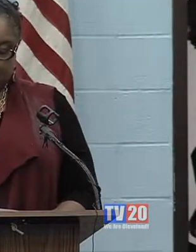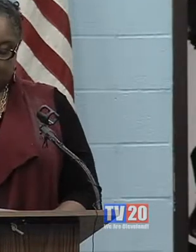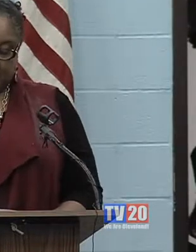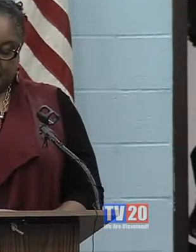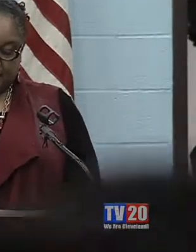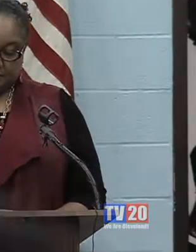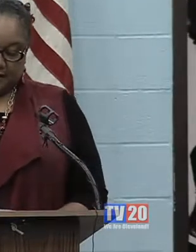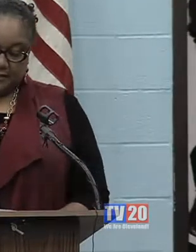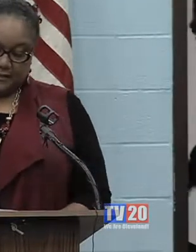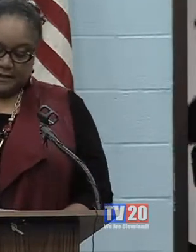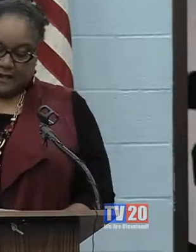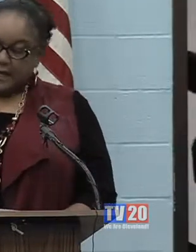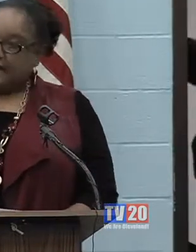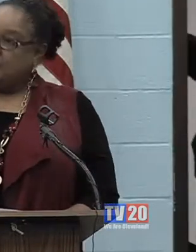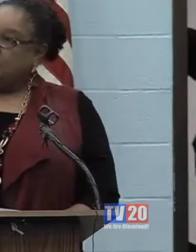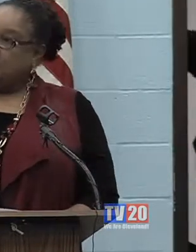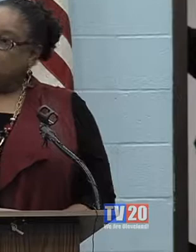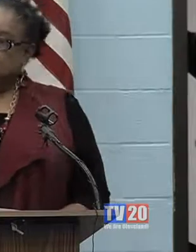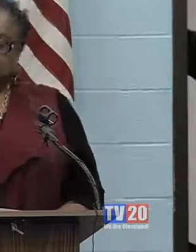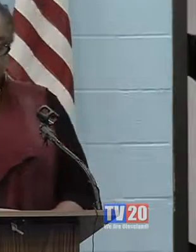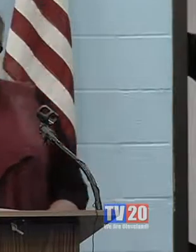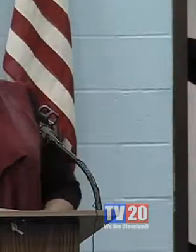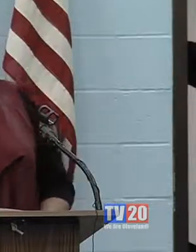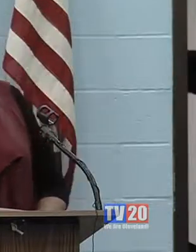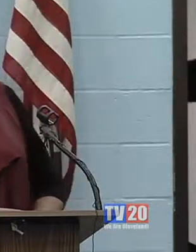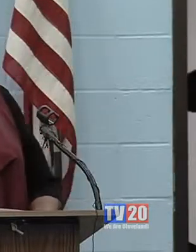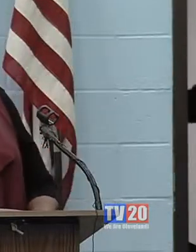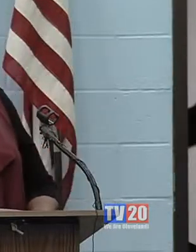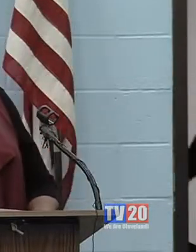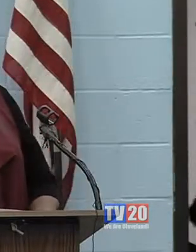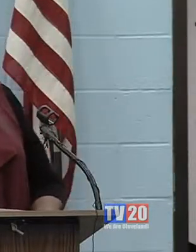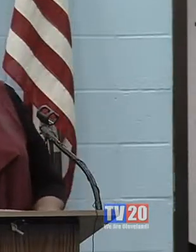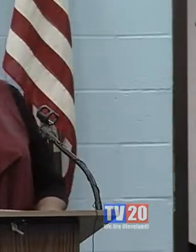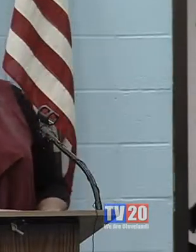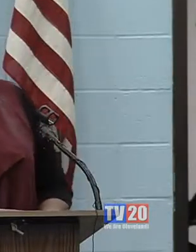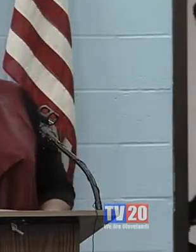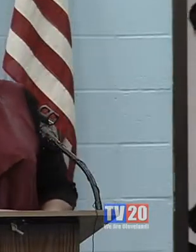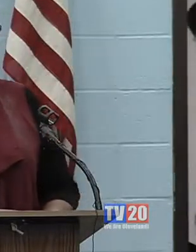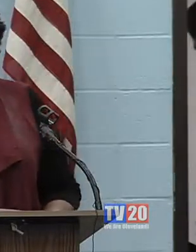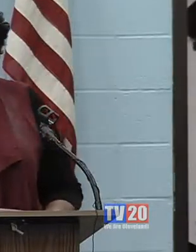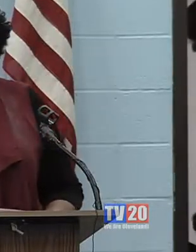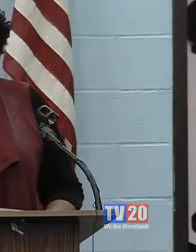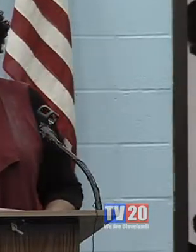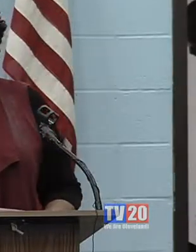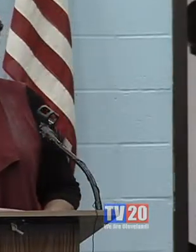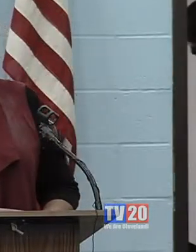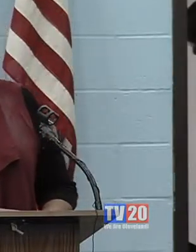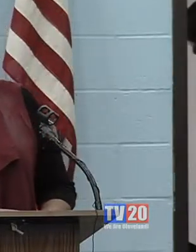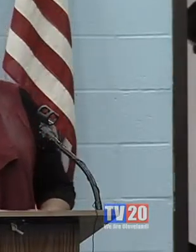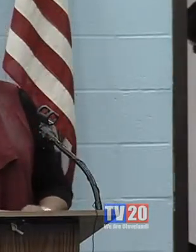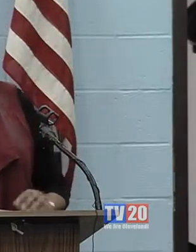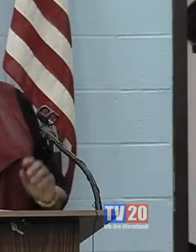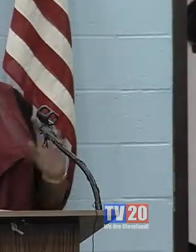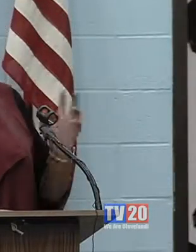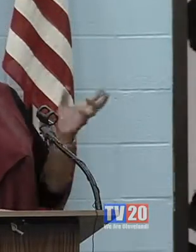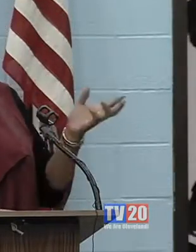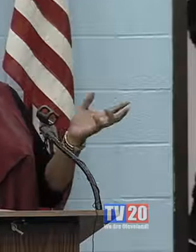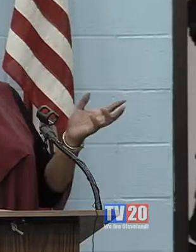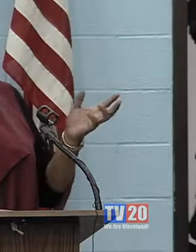diabetes self-management, and we also do adult vision screenings where we learn about folks who are